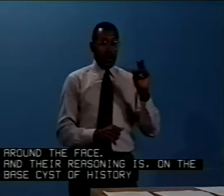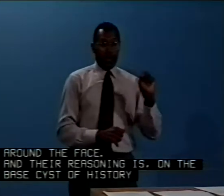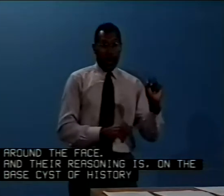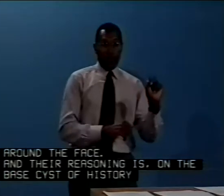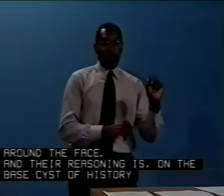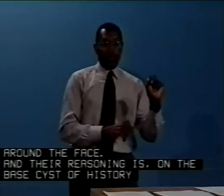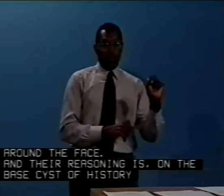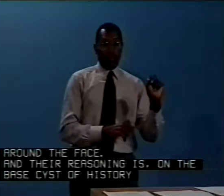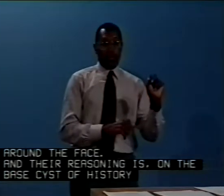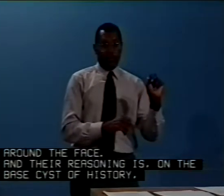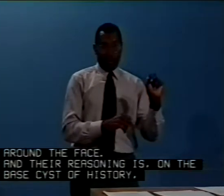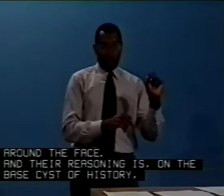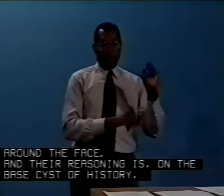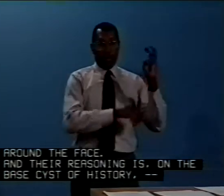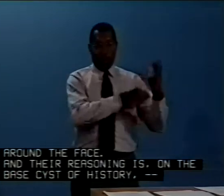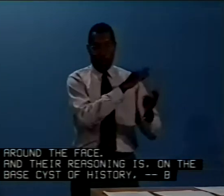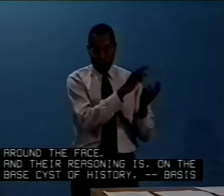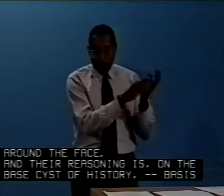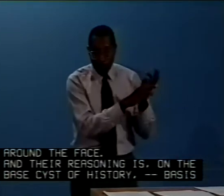as the origin of civilization.